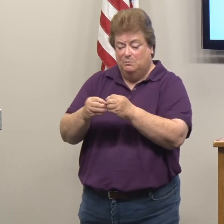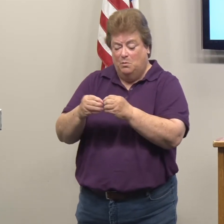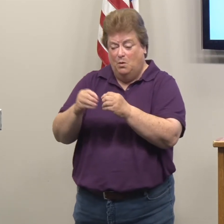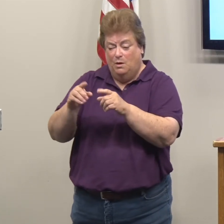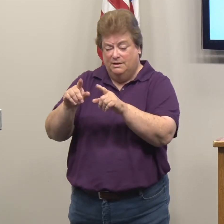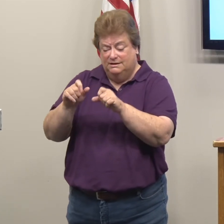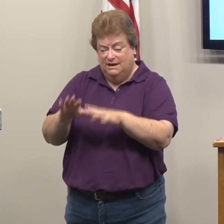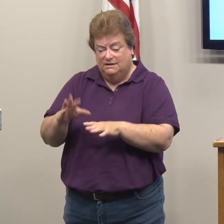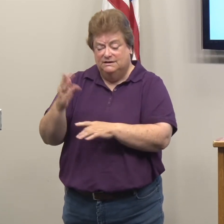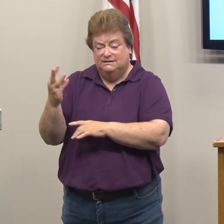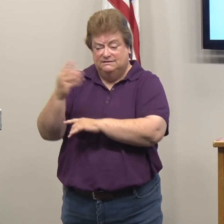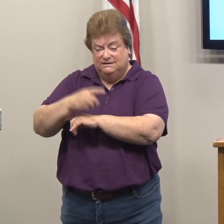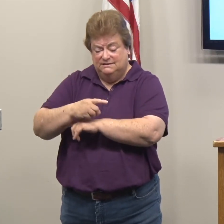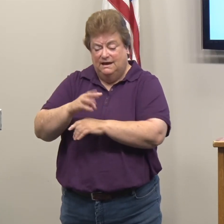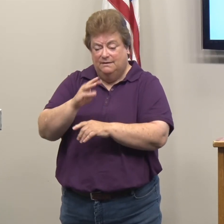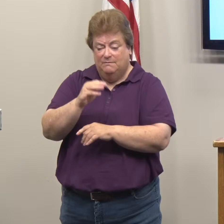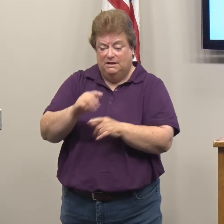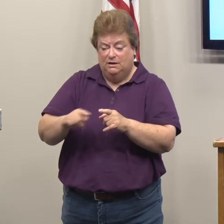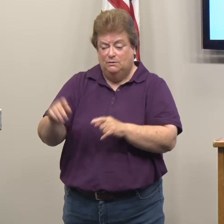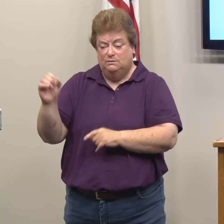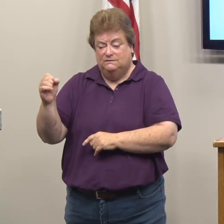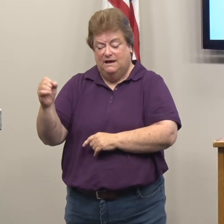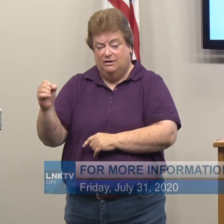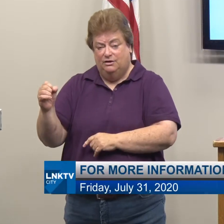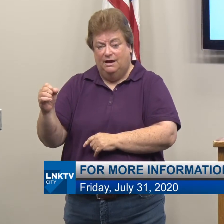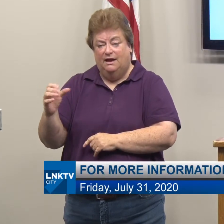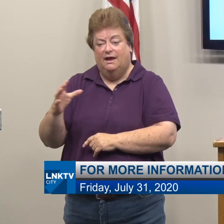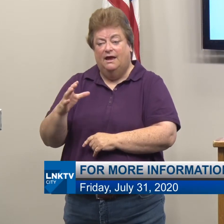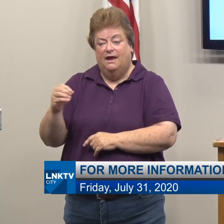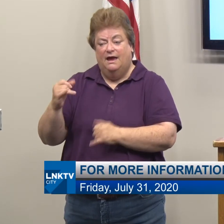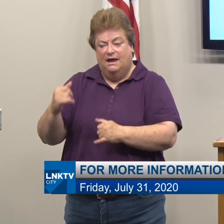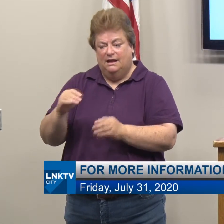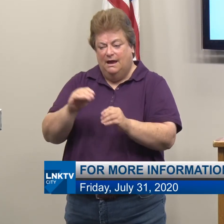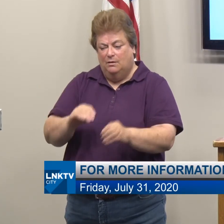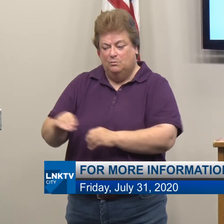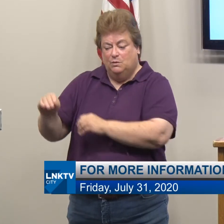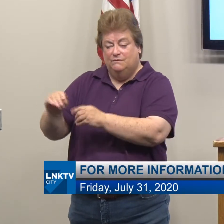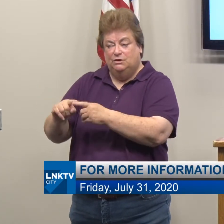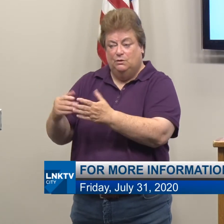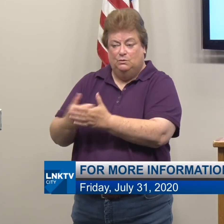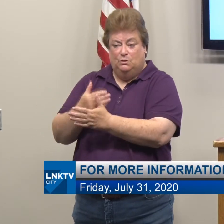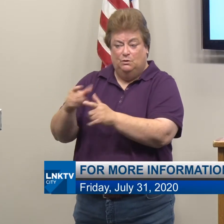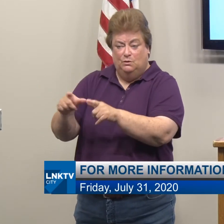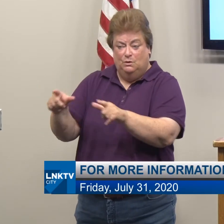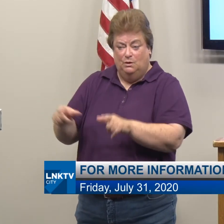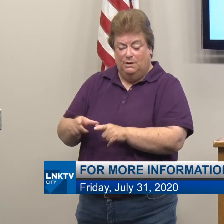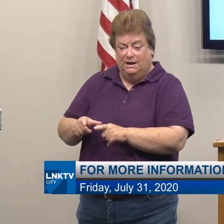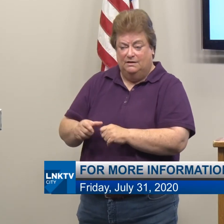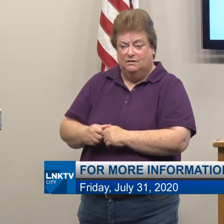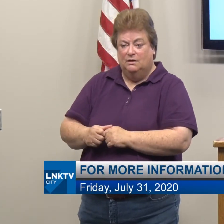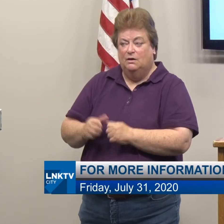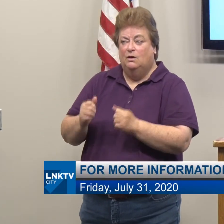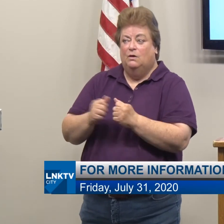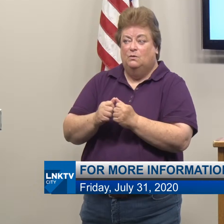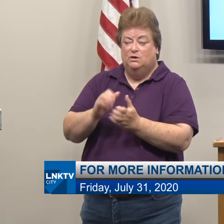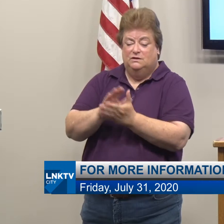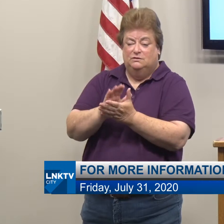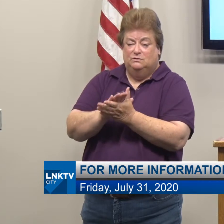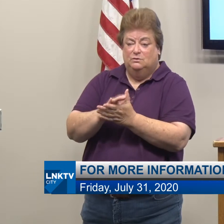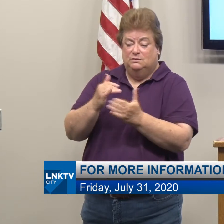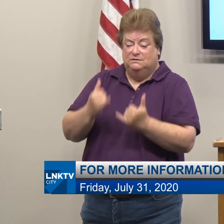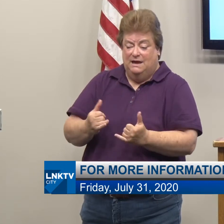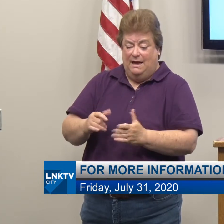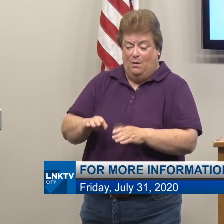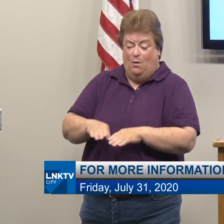in our community, Monday through Saturday, and they are moving to a new location. With Lincoln Public Schools